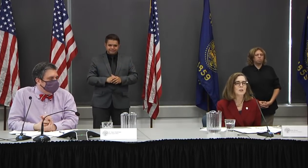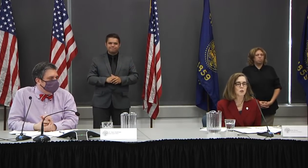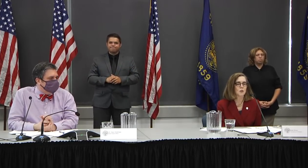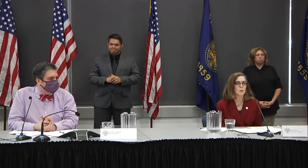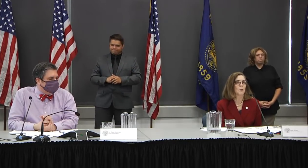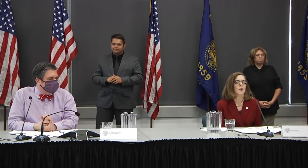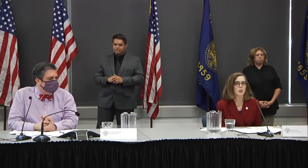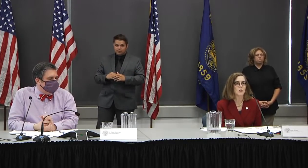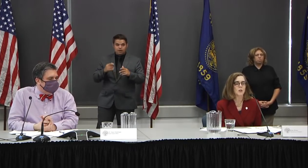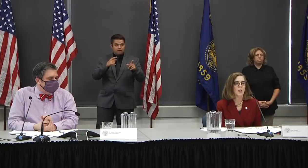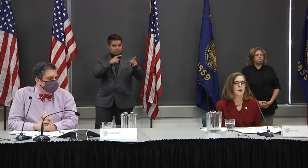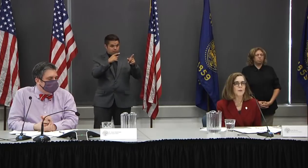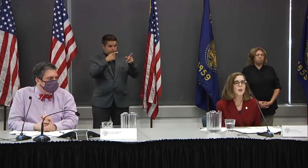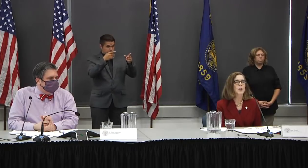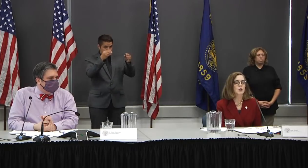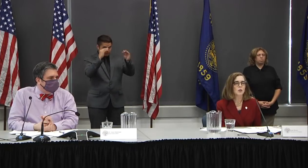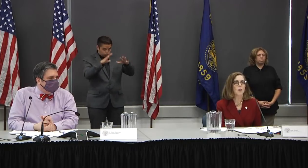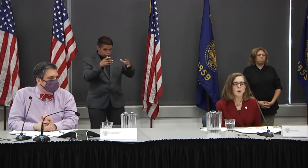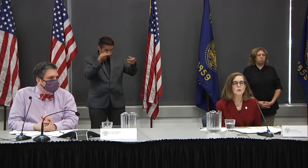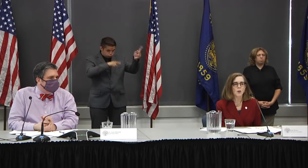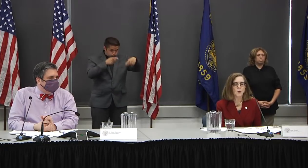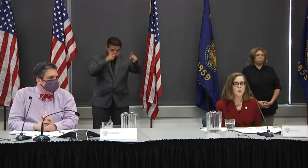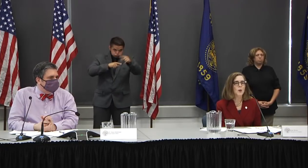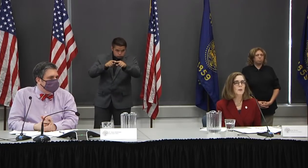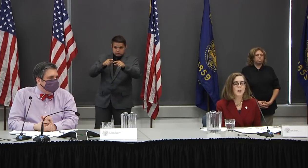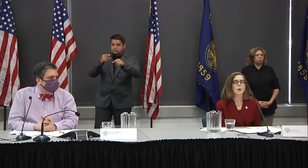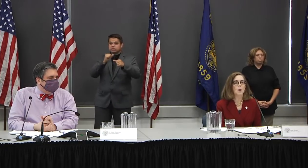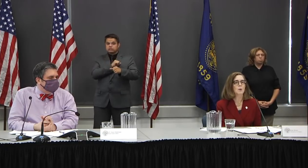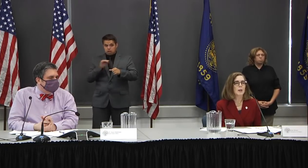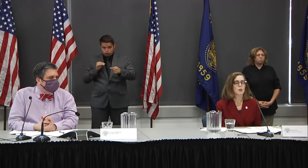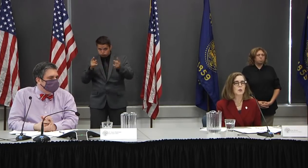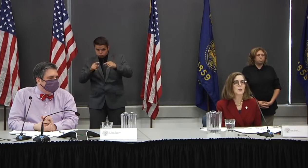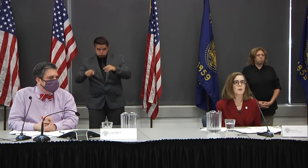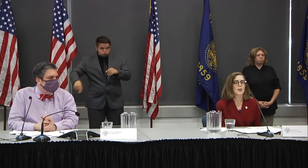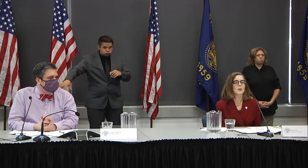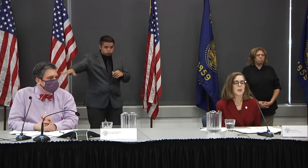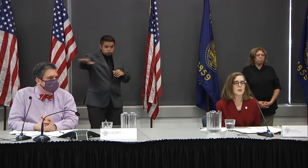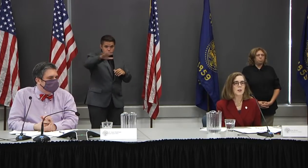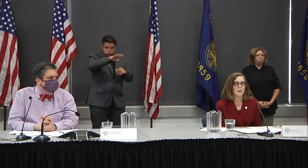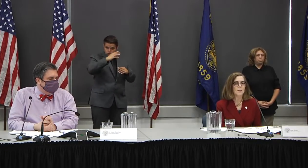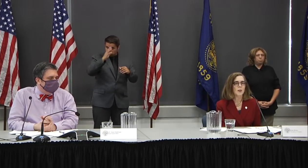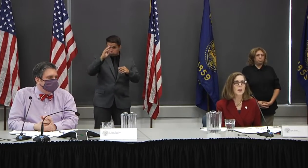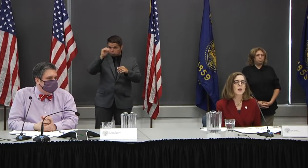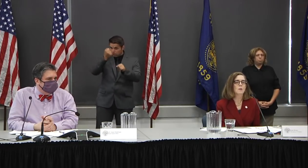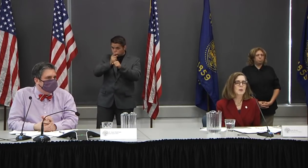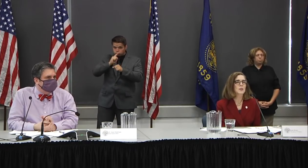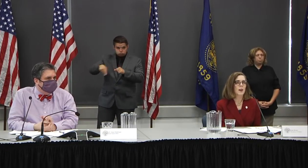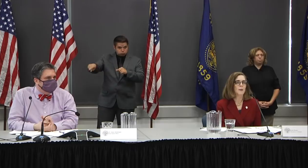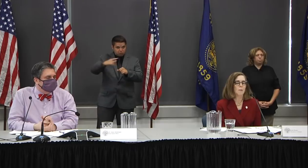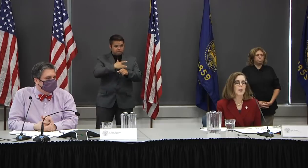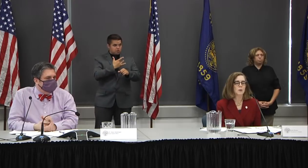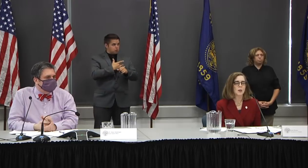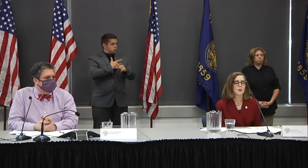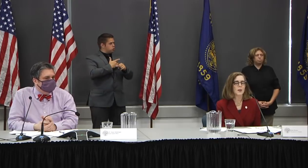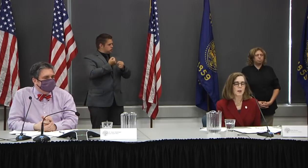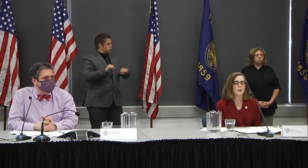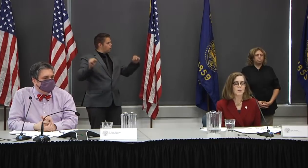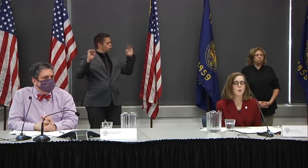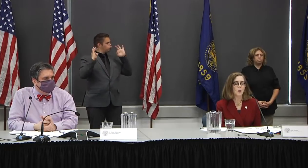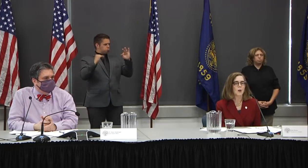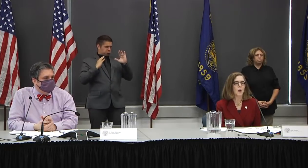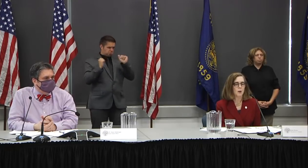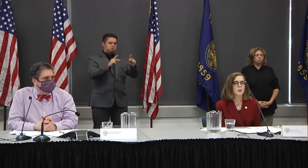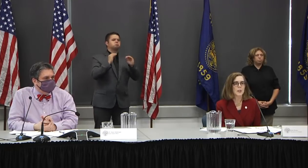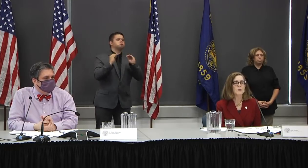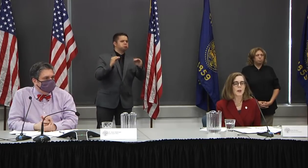educators, teachers, professional staff should all know that I want to make sure that they stay safe, and we've set the metrics at a